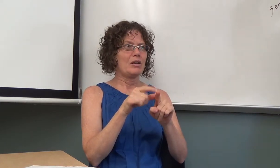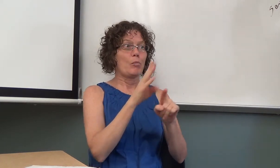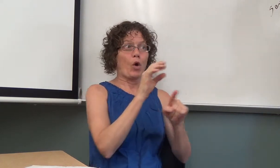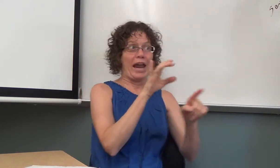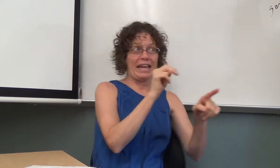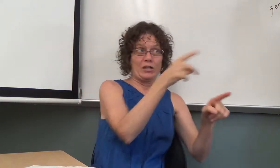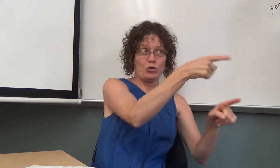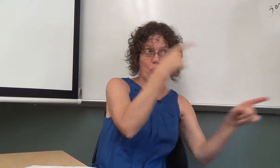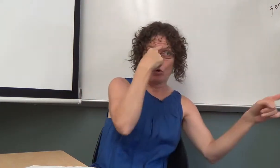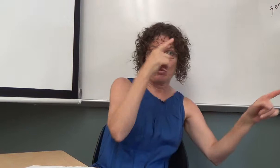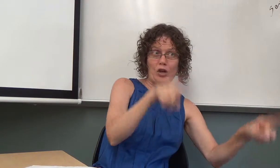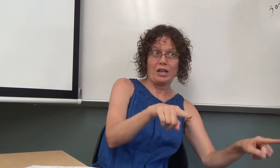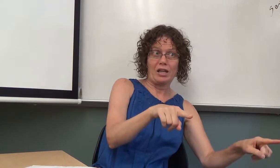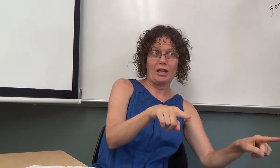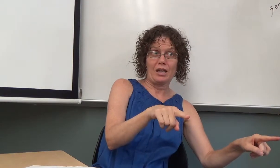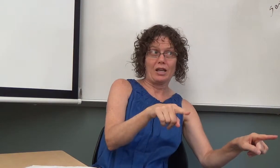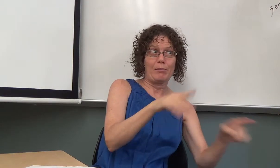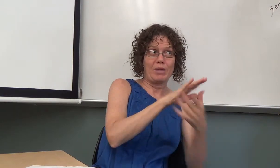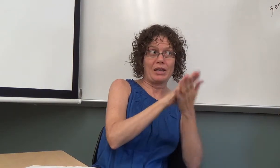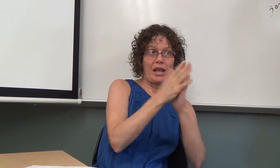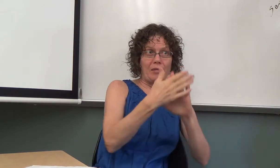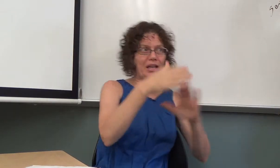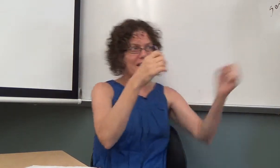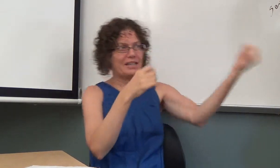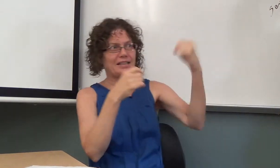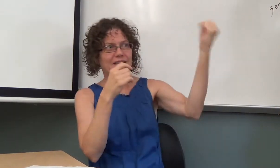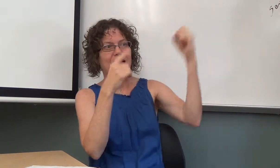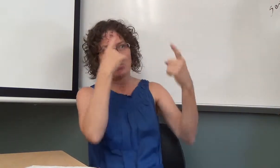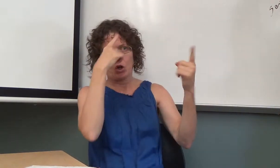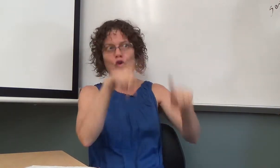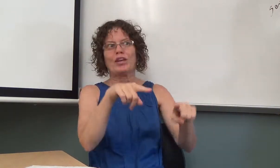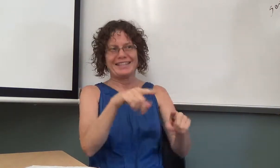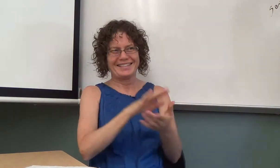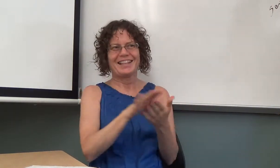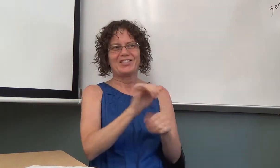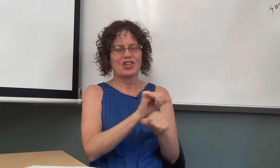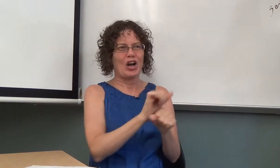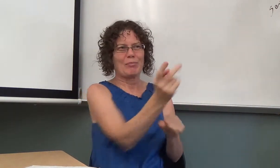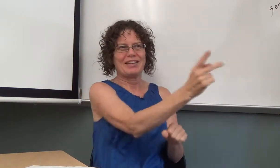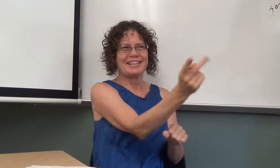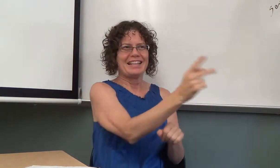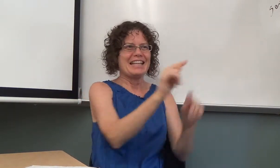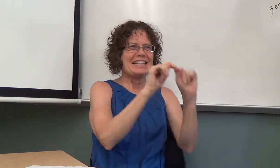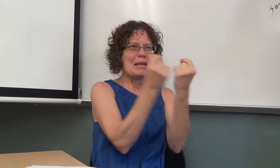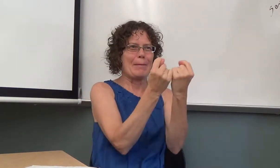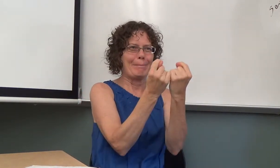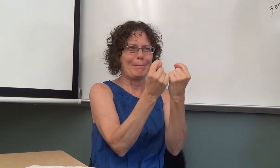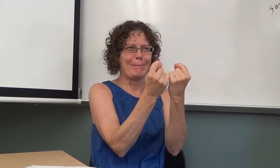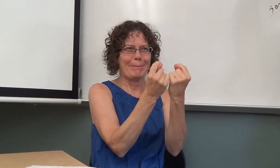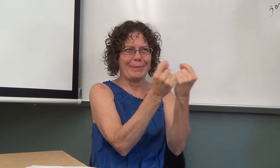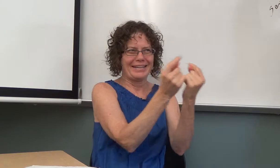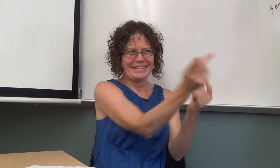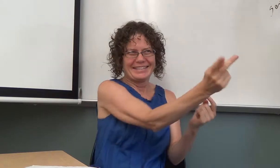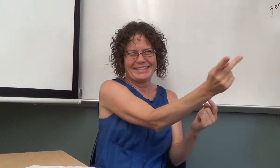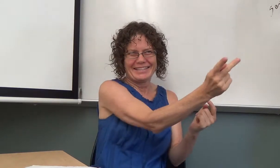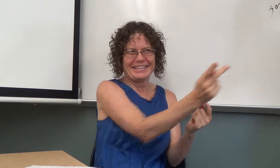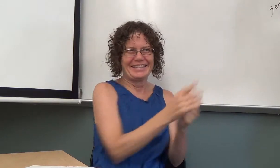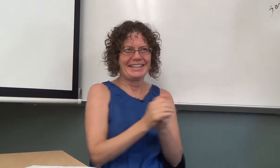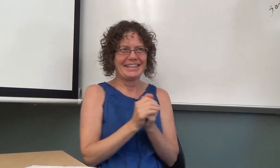agree? Became? Yes. Yes. Yes, I would. Nice job. You guys are tag team effort. Yes. Okay, how